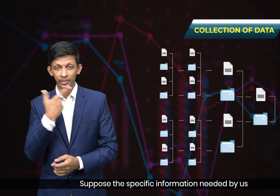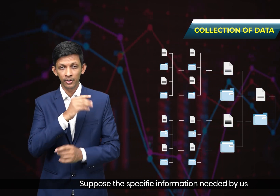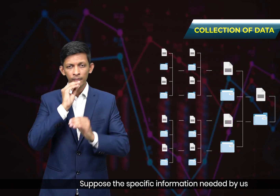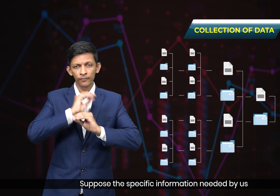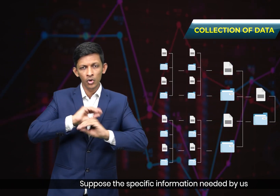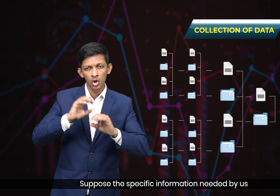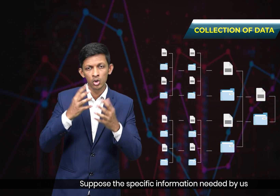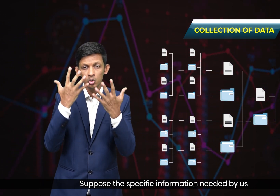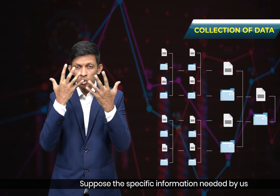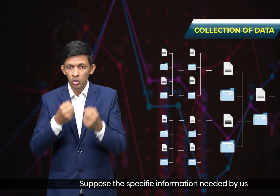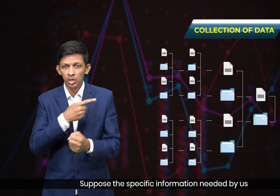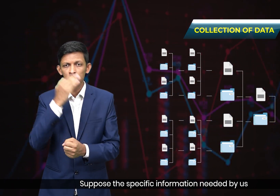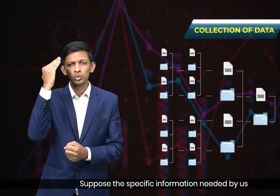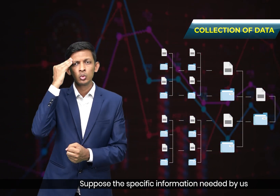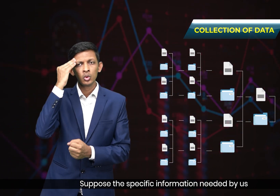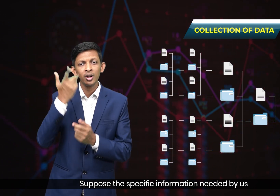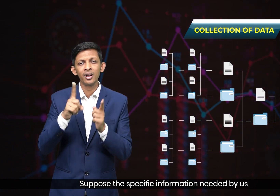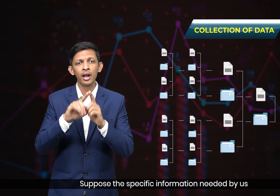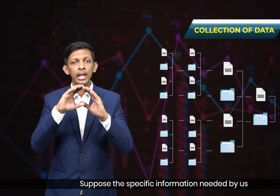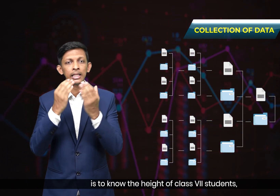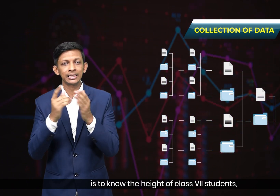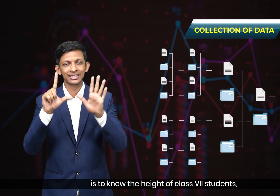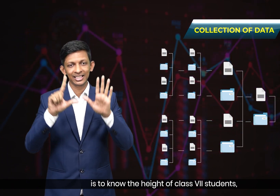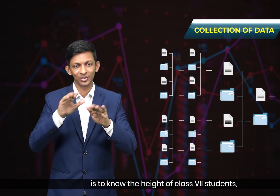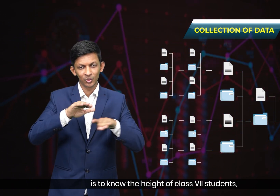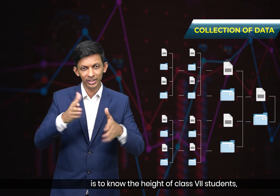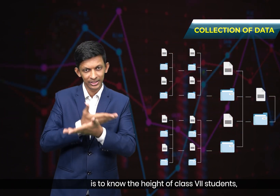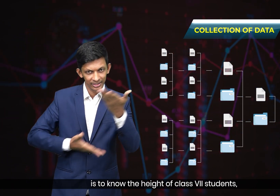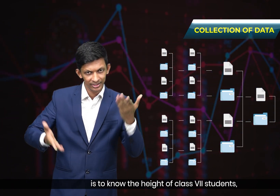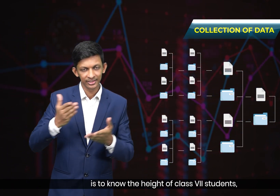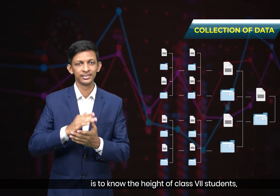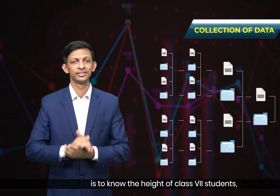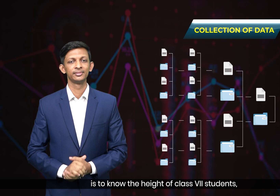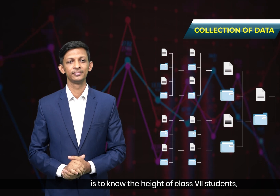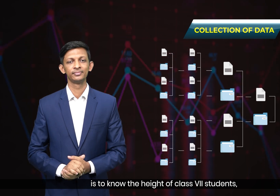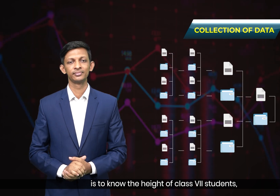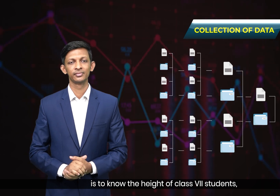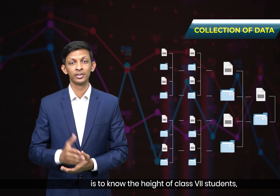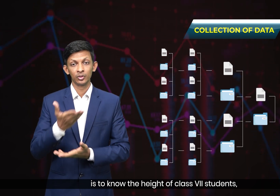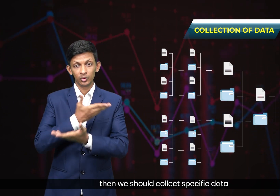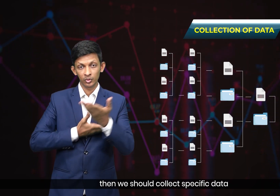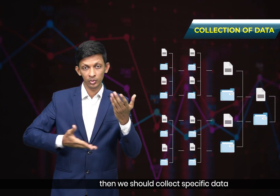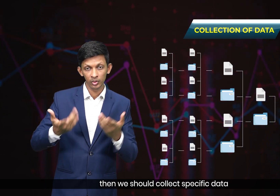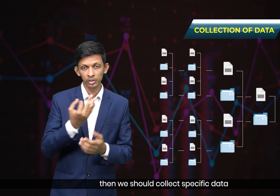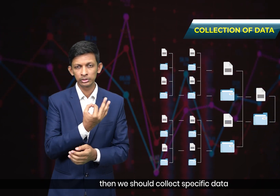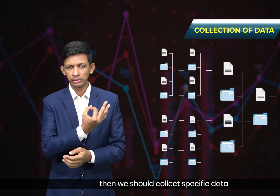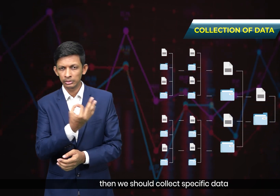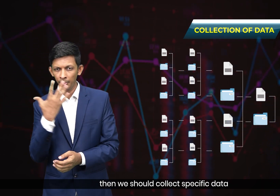Suppose the specific information needed by us is to know the height of class 7 students. Then we should collect